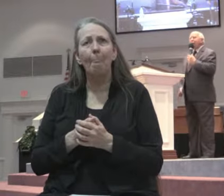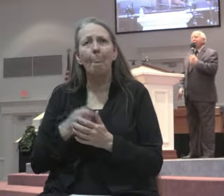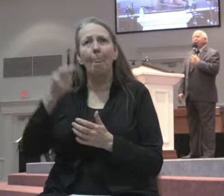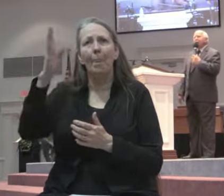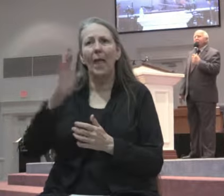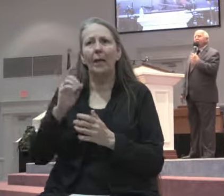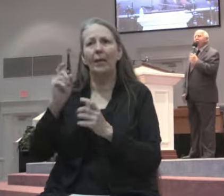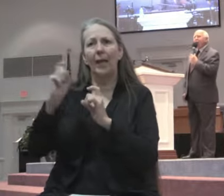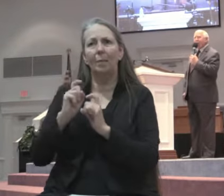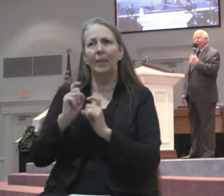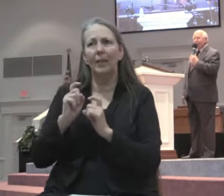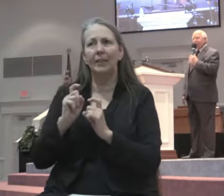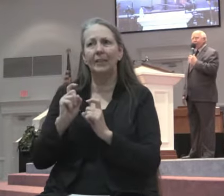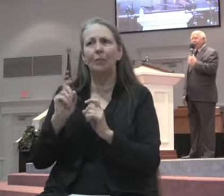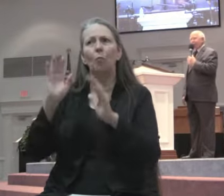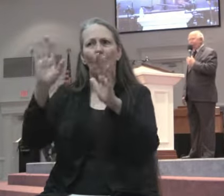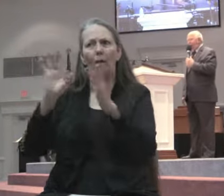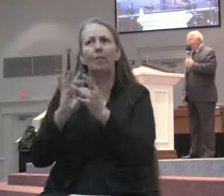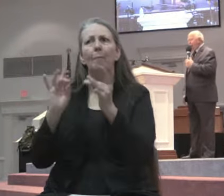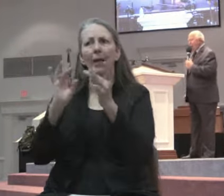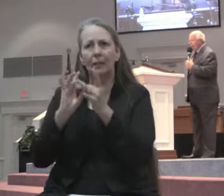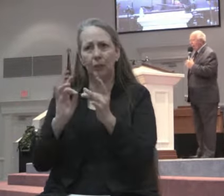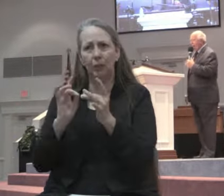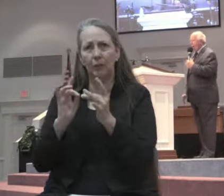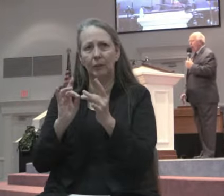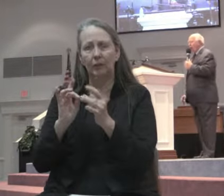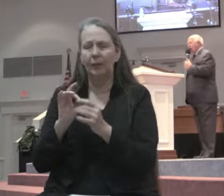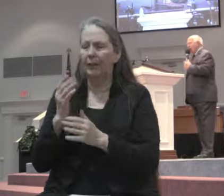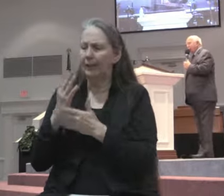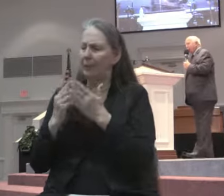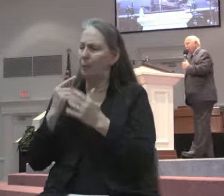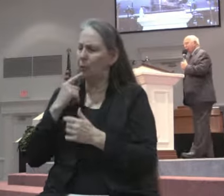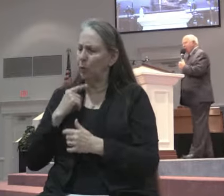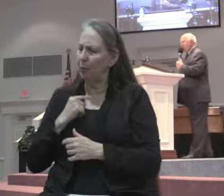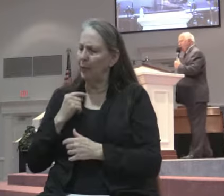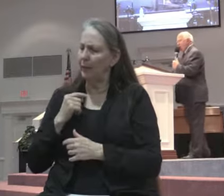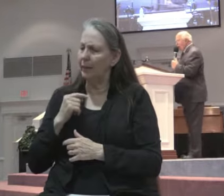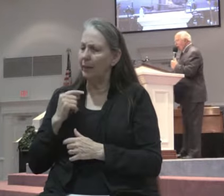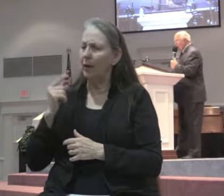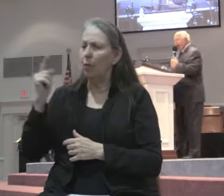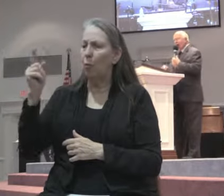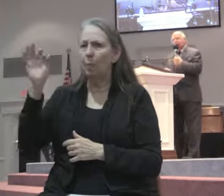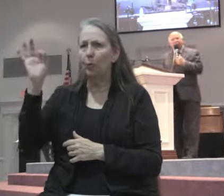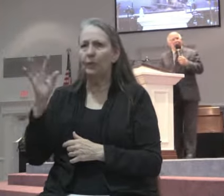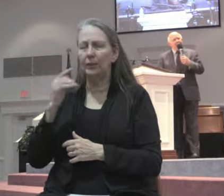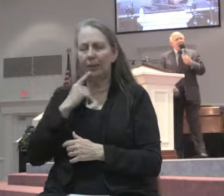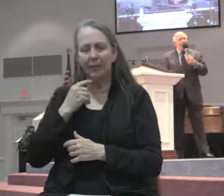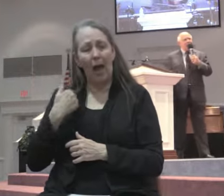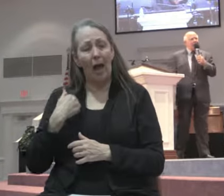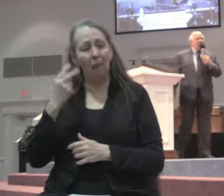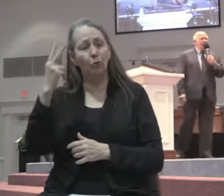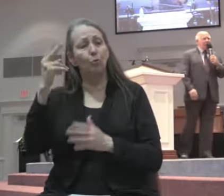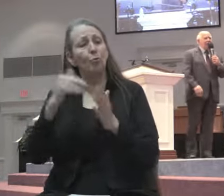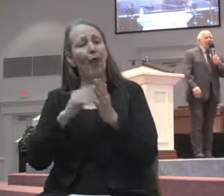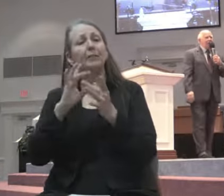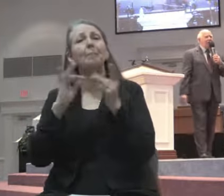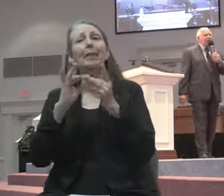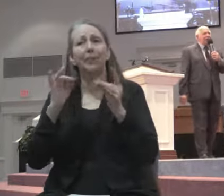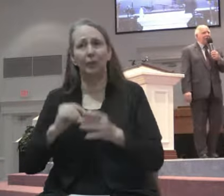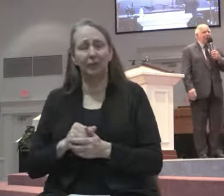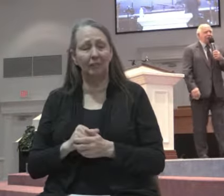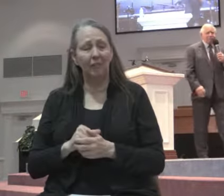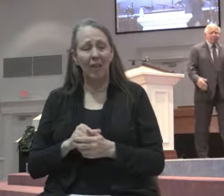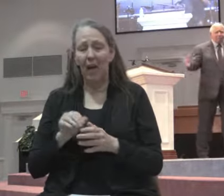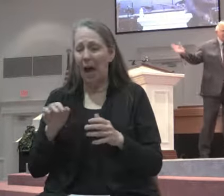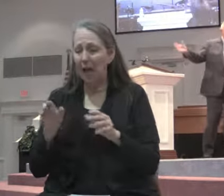great sermons. Somebody said the other day, one of our preachers said, I have 2,000 sermons that I can